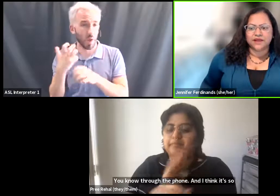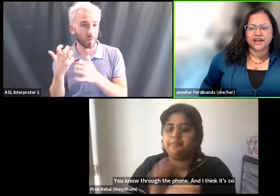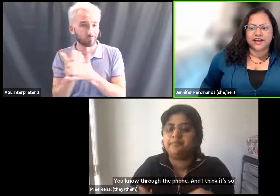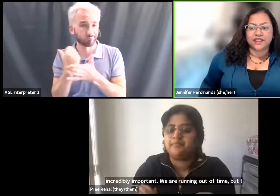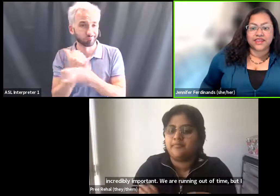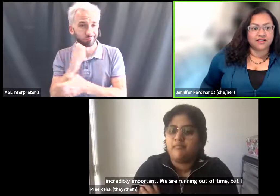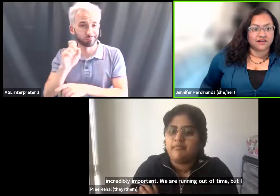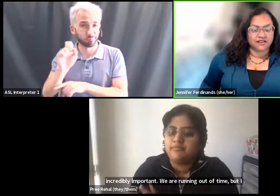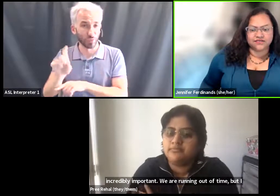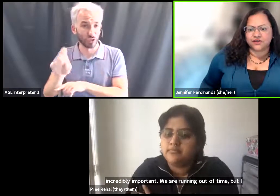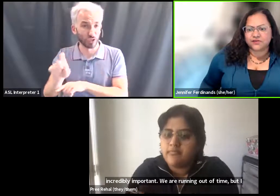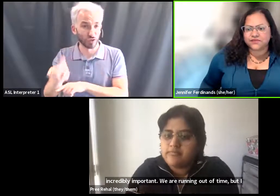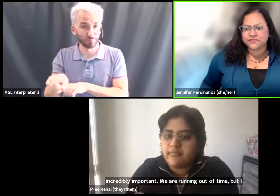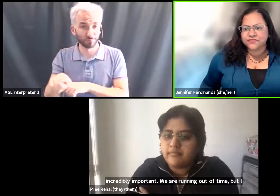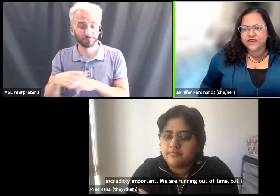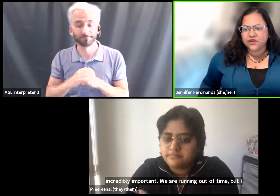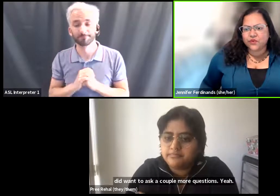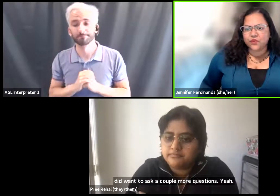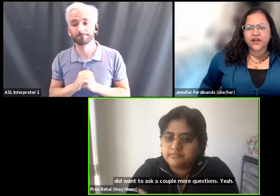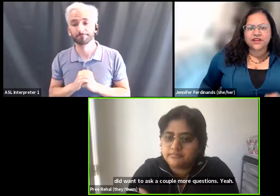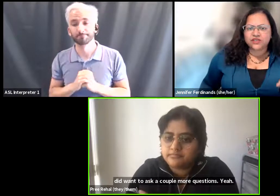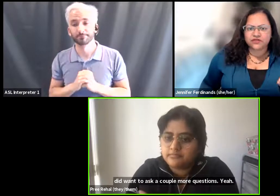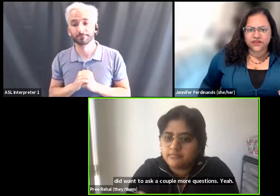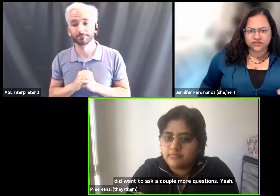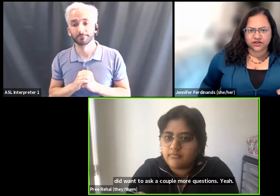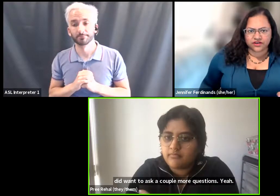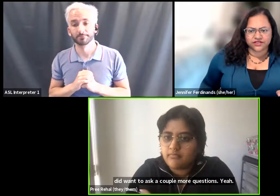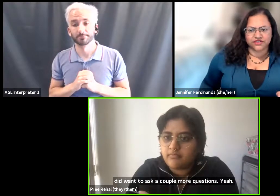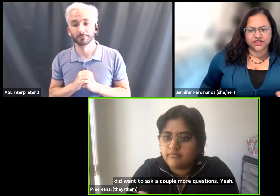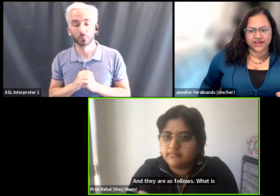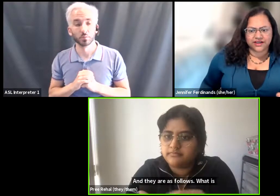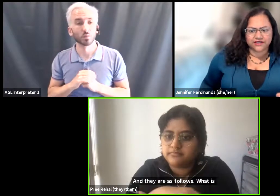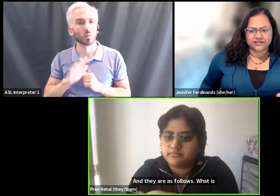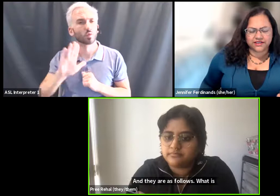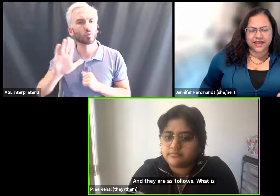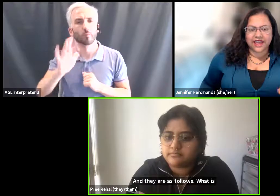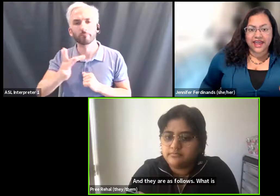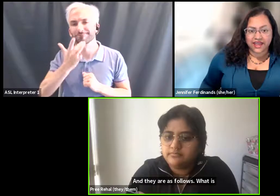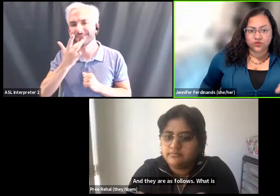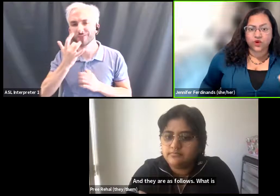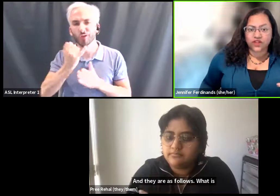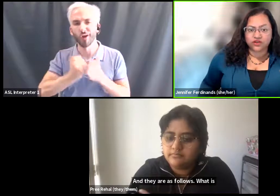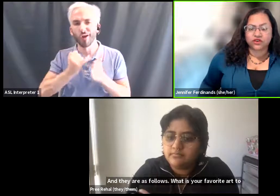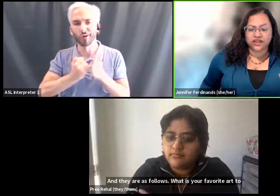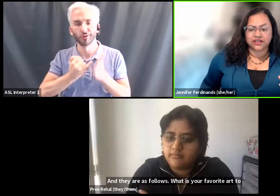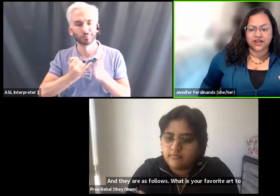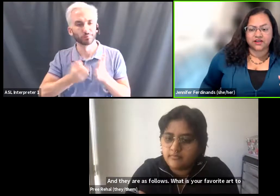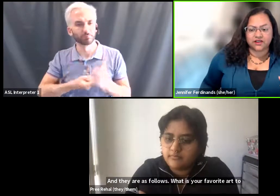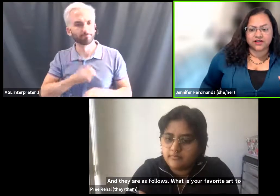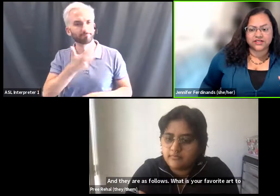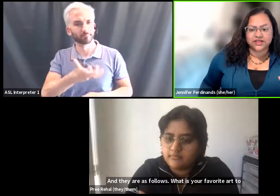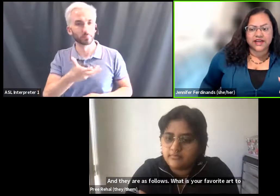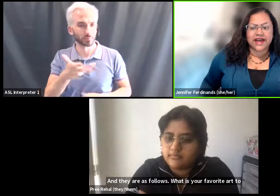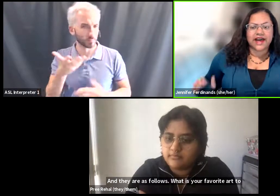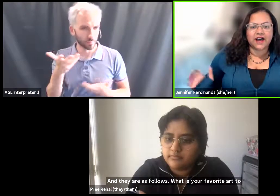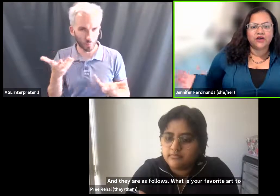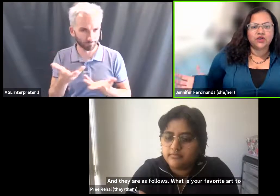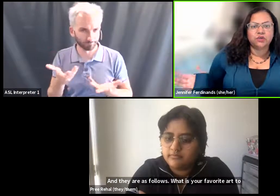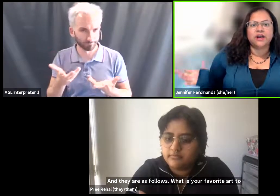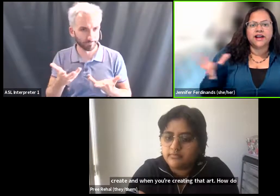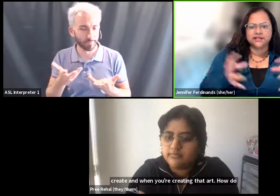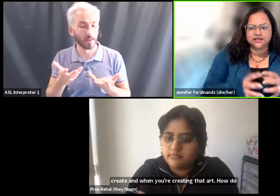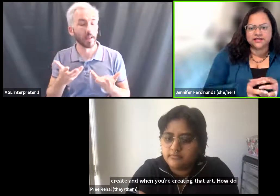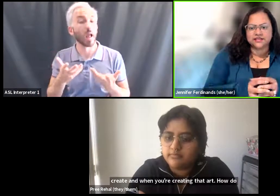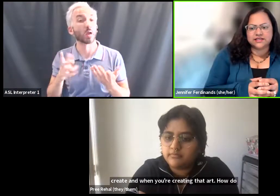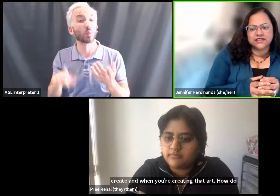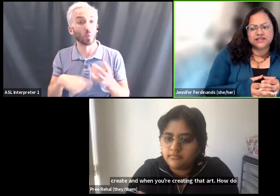Yeah. And they are as follows. What is your favorite art to create? And when you're creating that art, how do